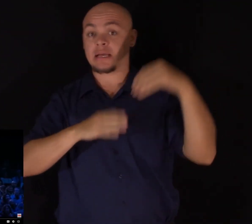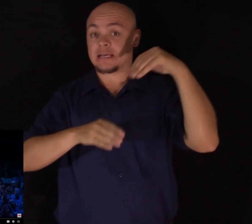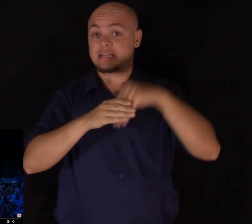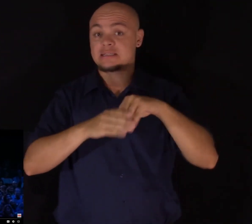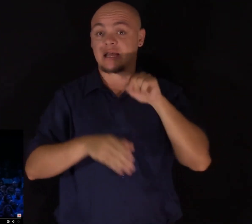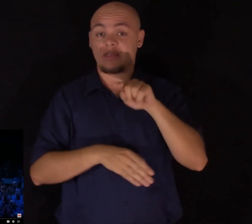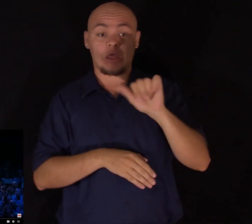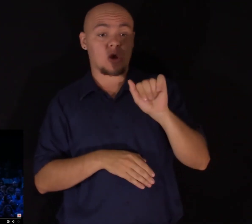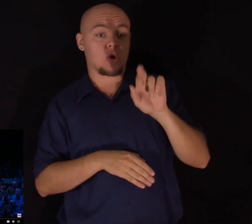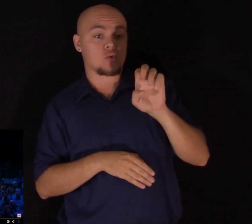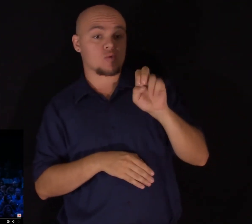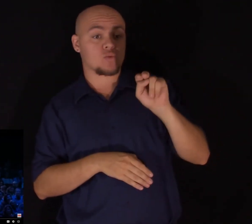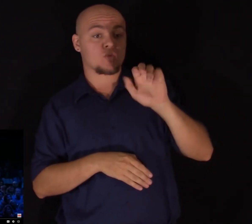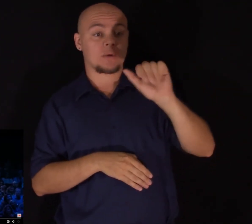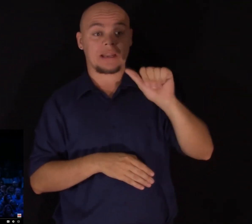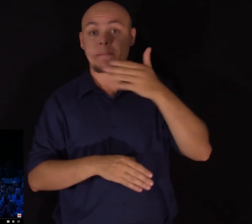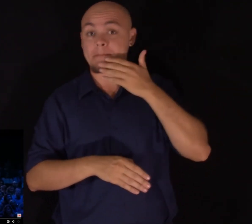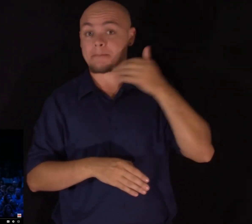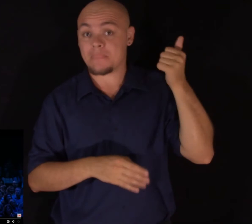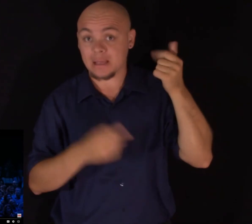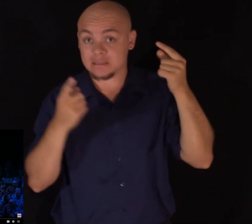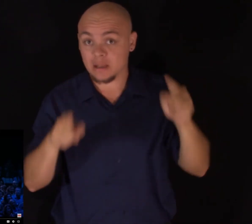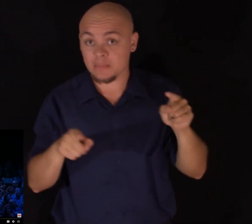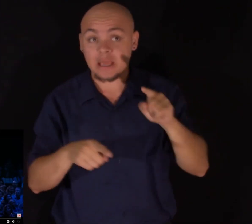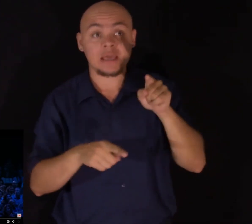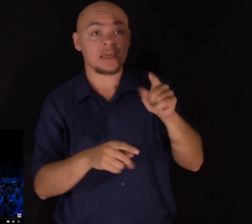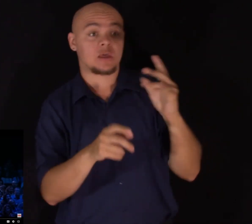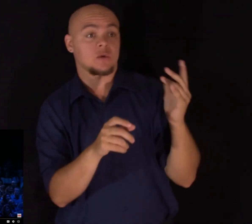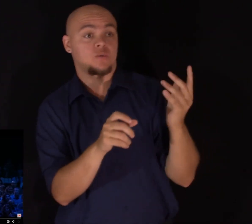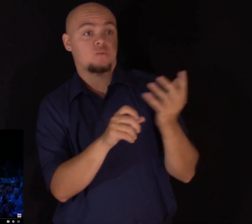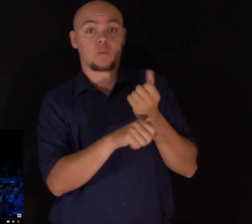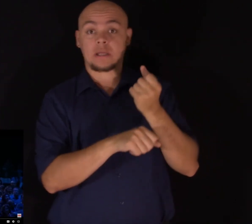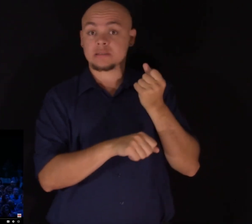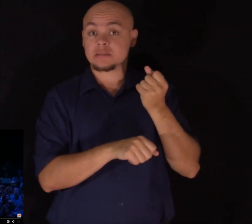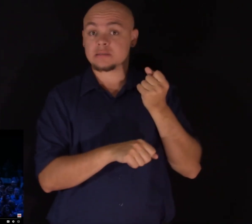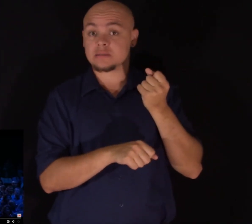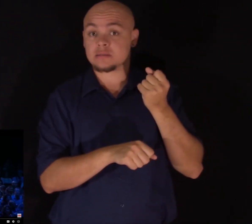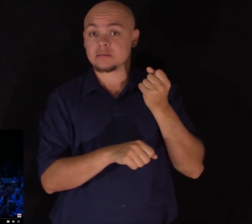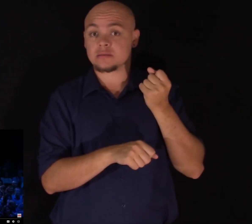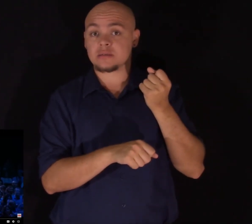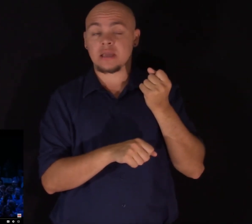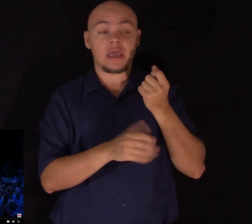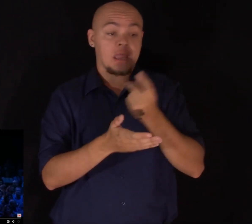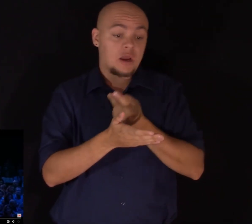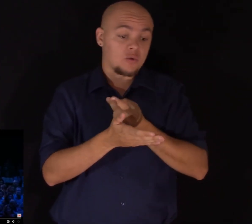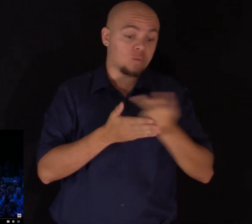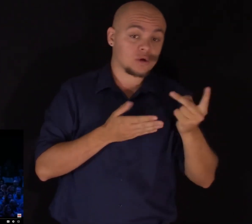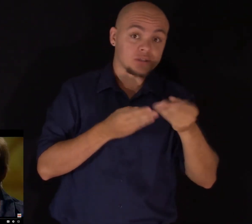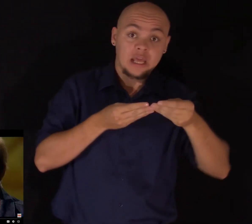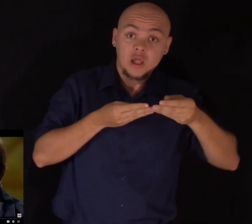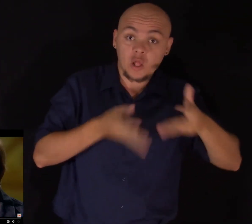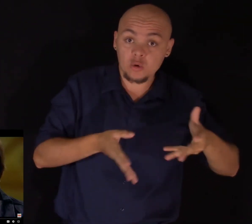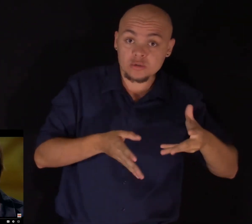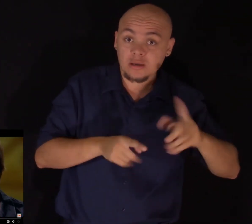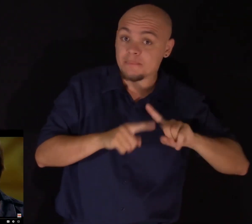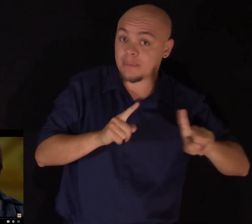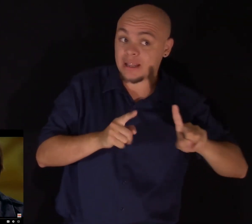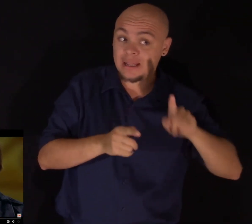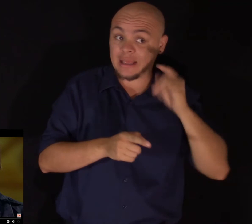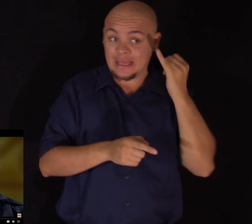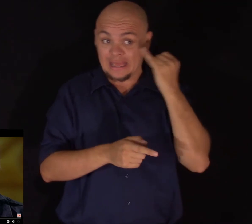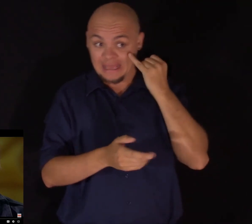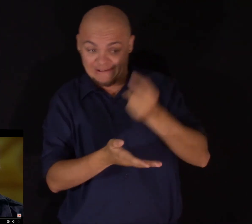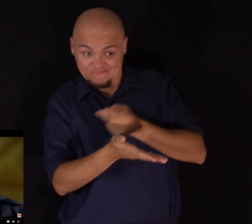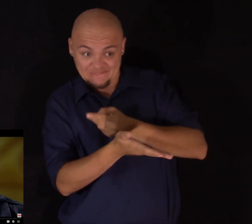at best, he wins, and at worst, he loses. But when he fails, when